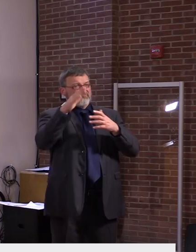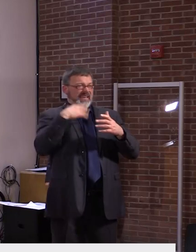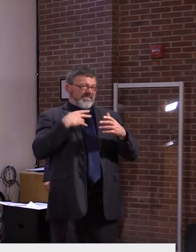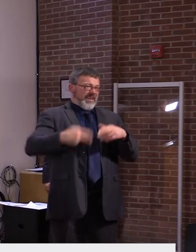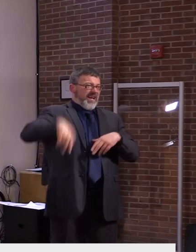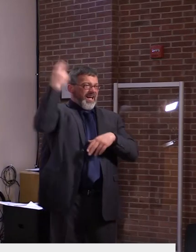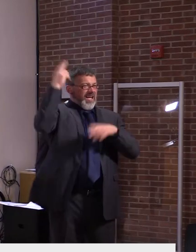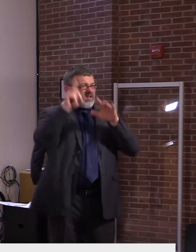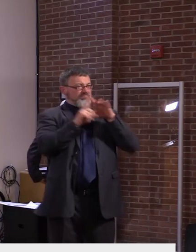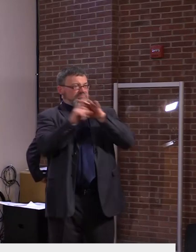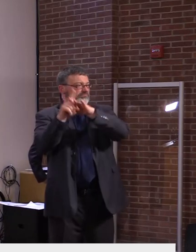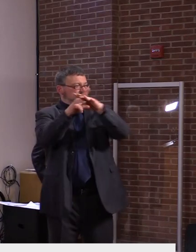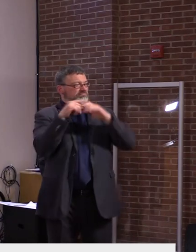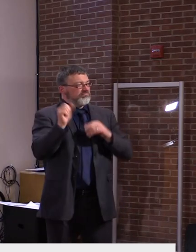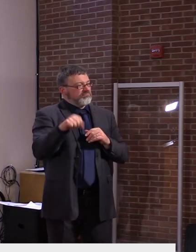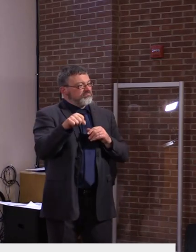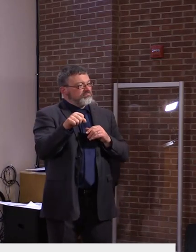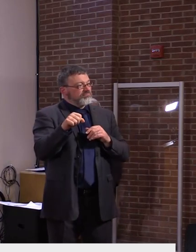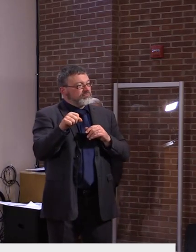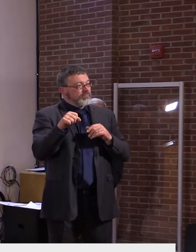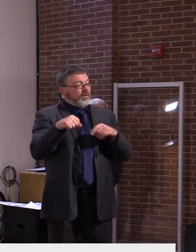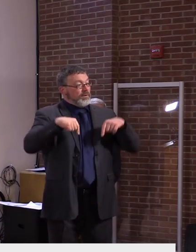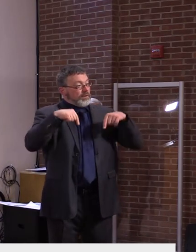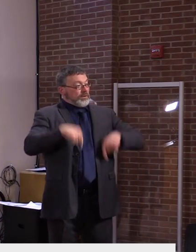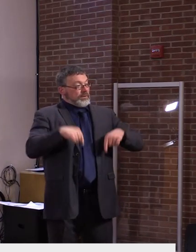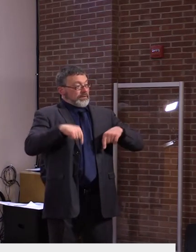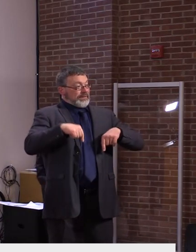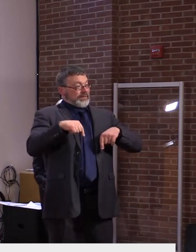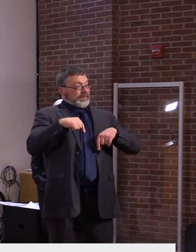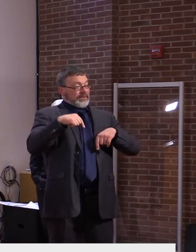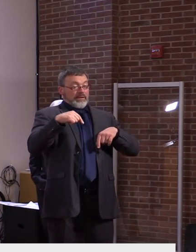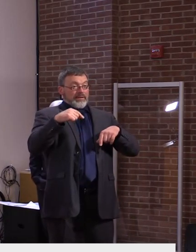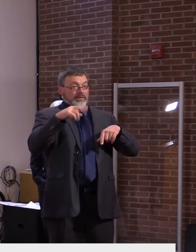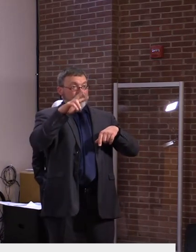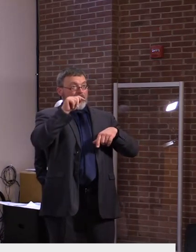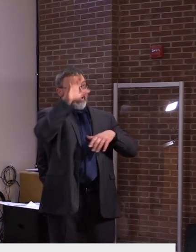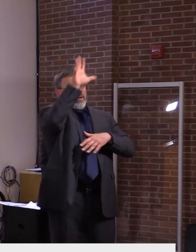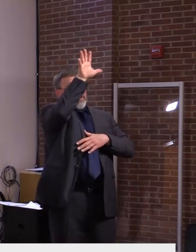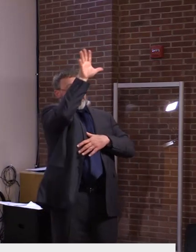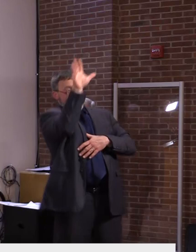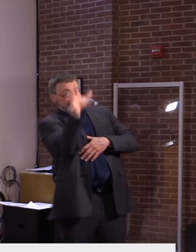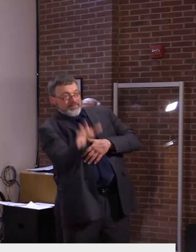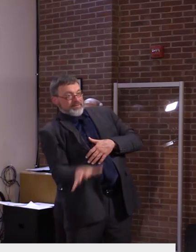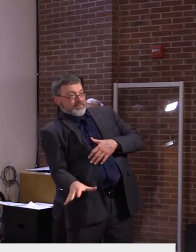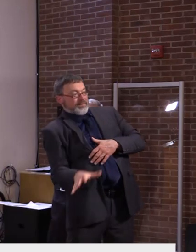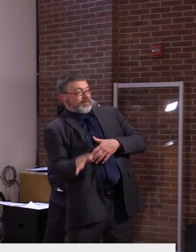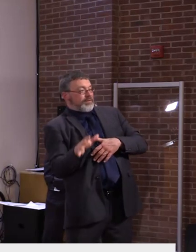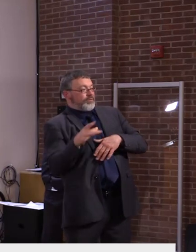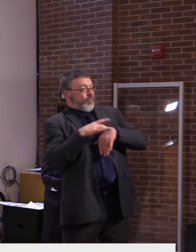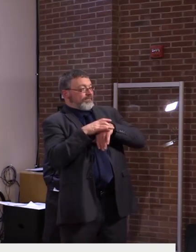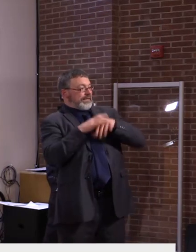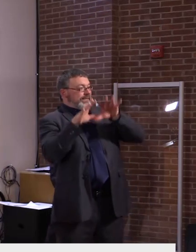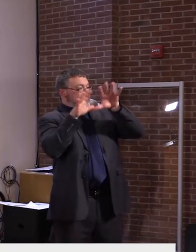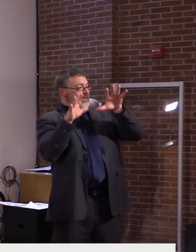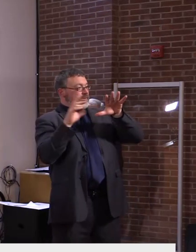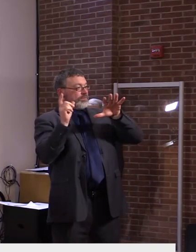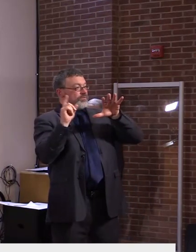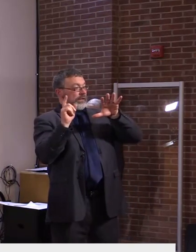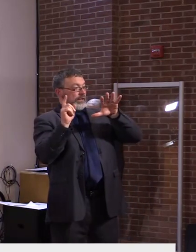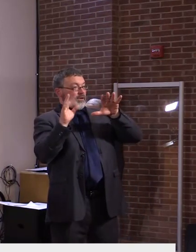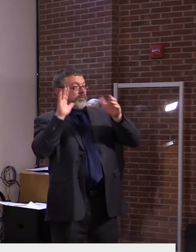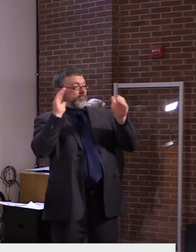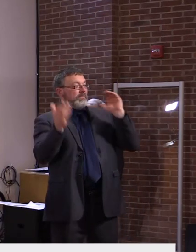the demographics of Vermont, we are, of course, the three New England states in the northern part of New England,